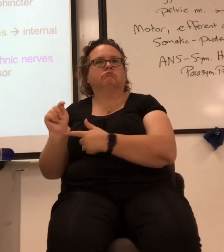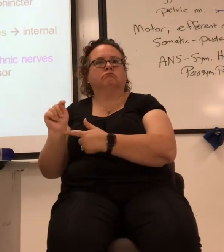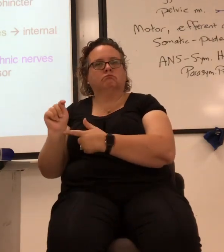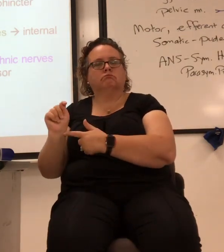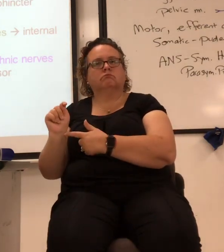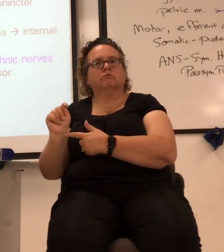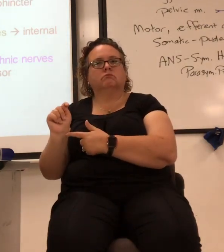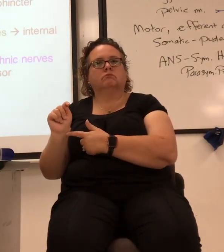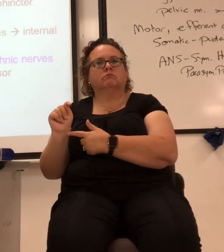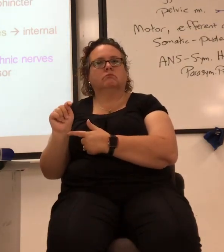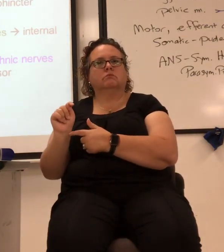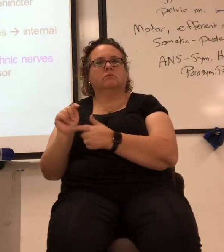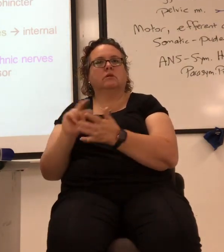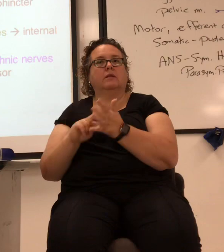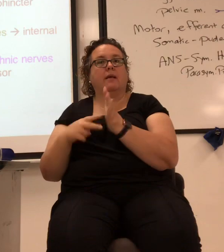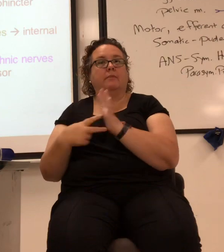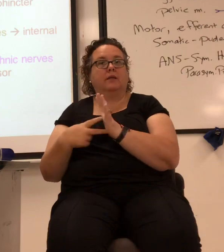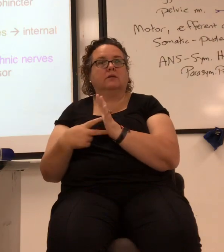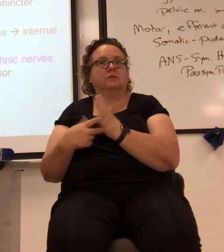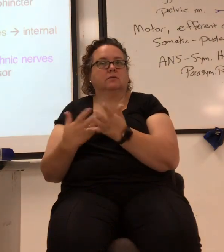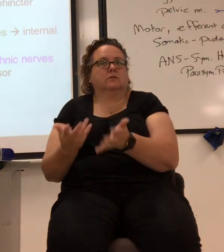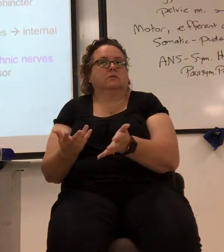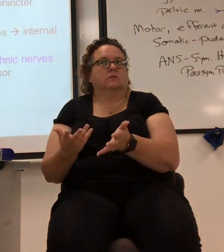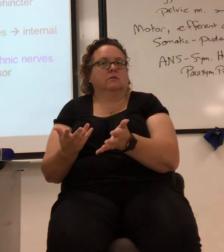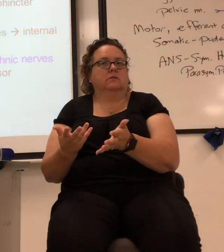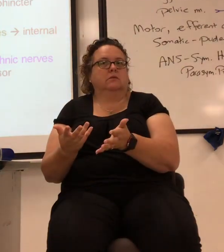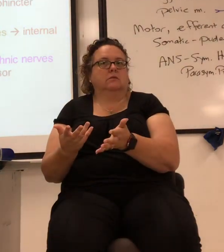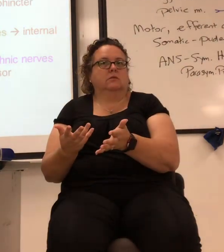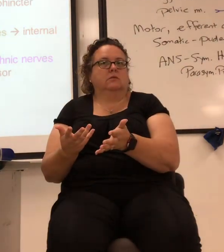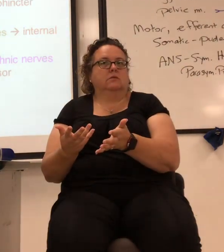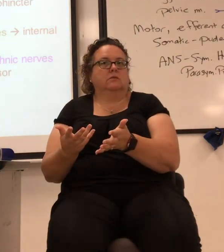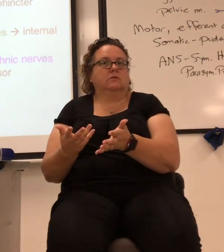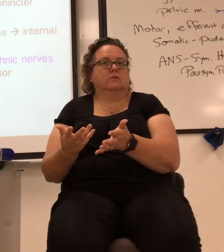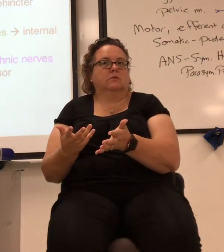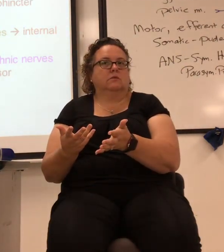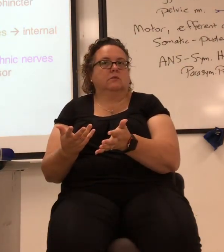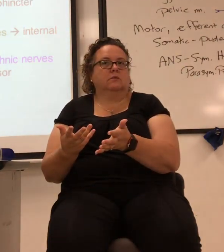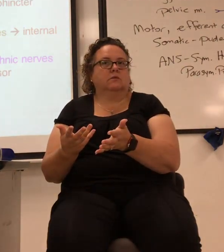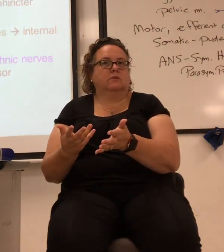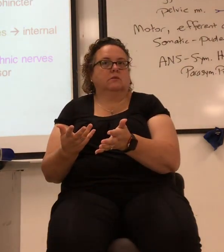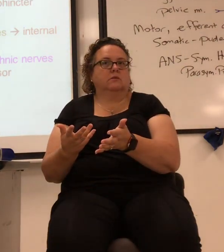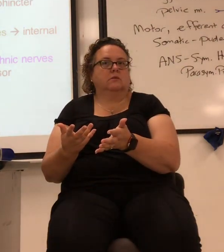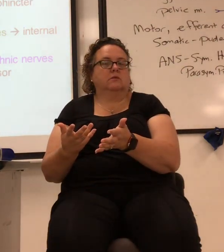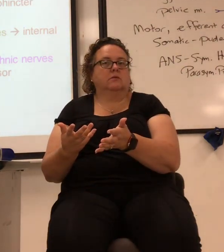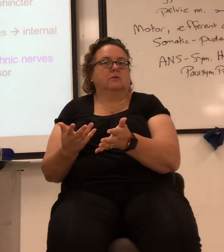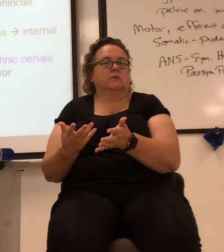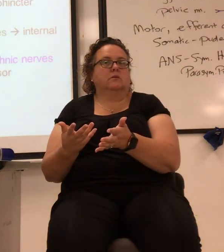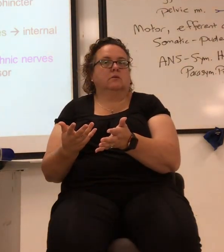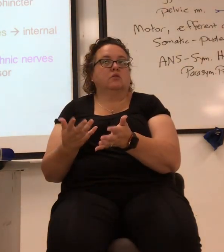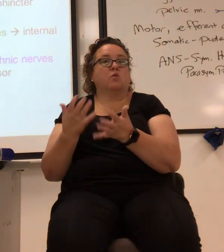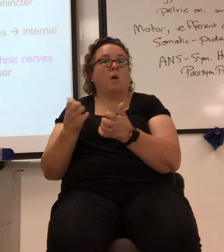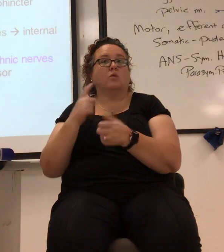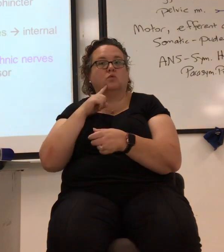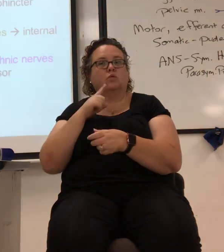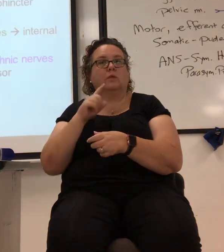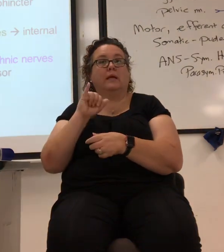hold it in, you inhibit the detrusor, stimulate the sphincter. That helps you hold it in.